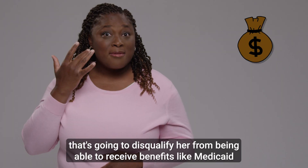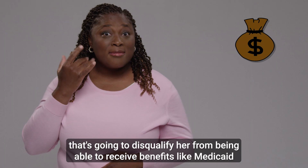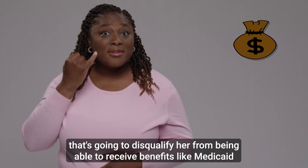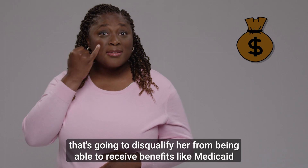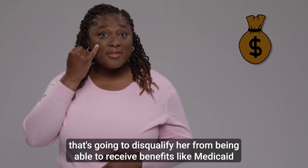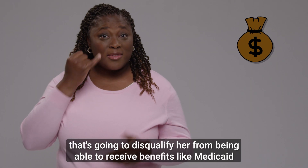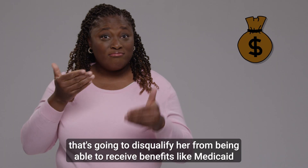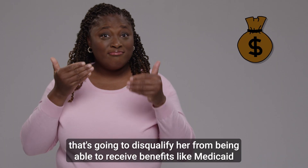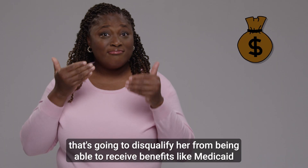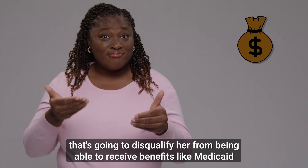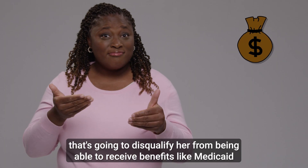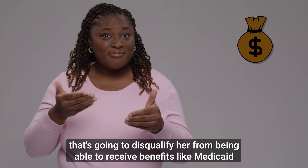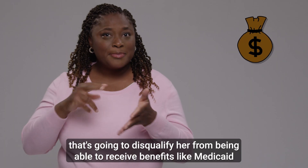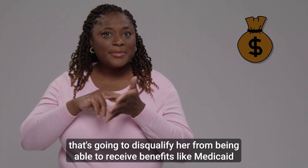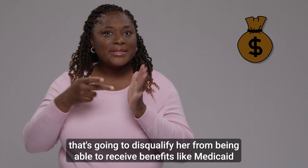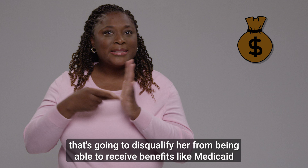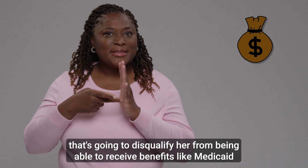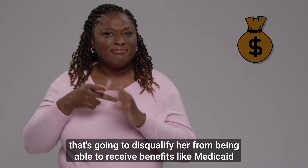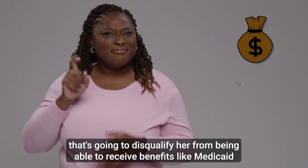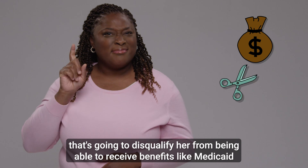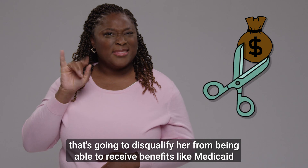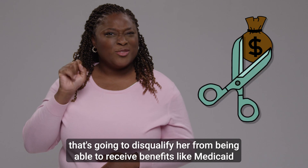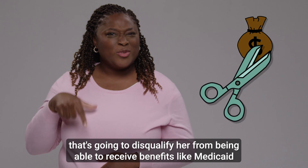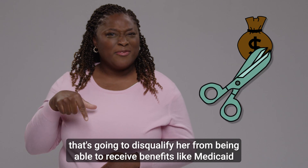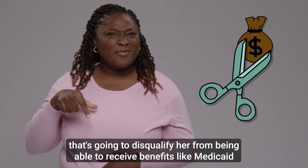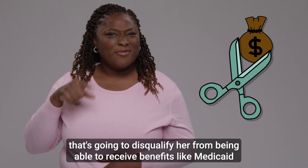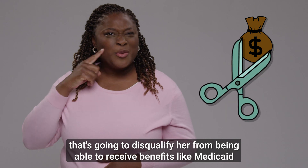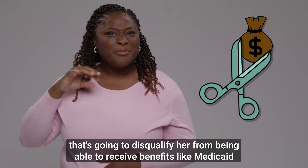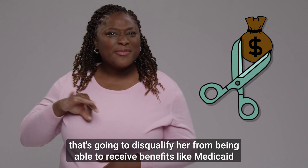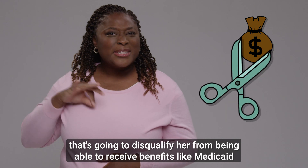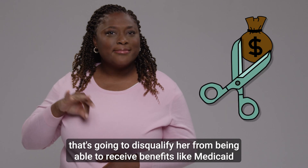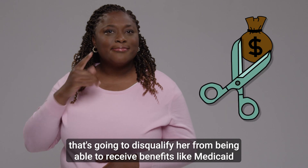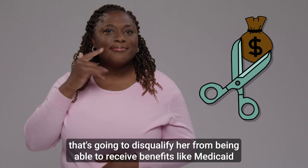that's going to disqualify her from being able to receive benefits like Medicaid.